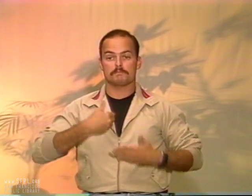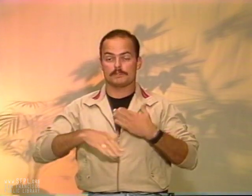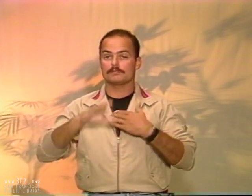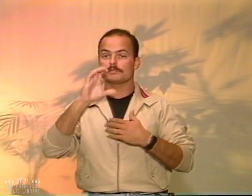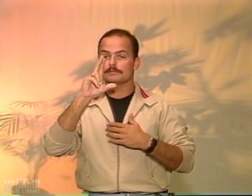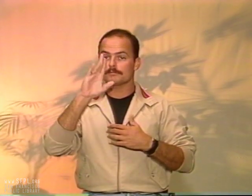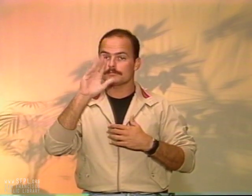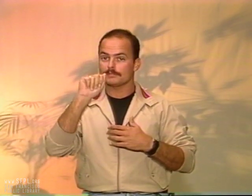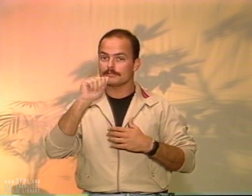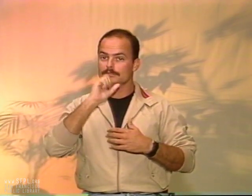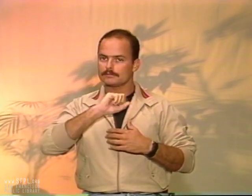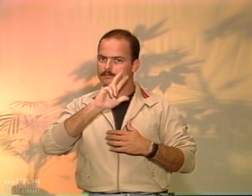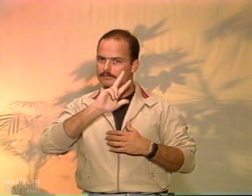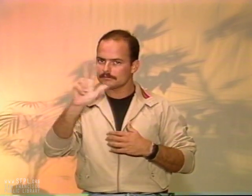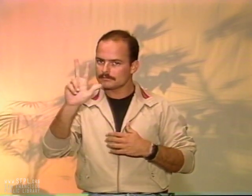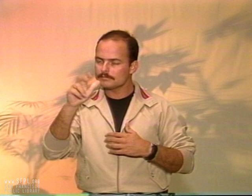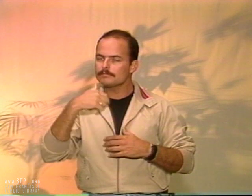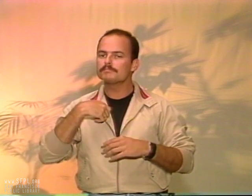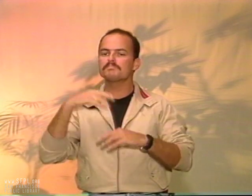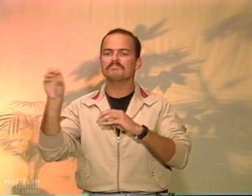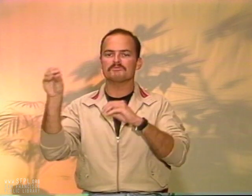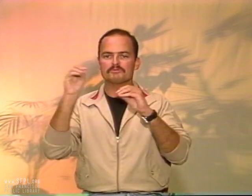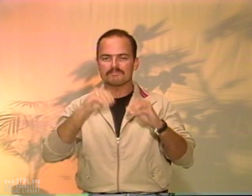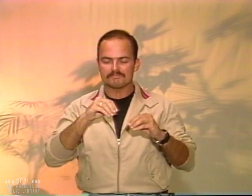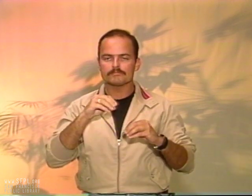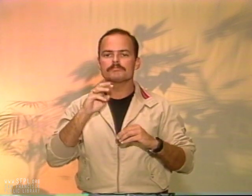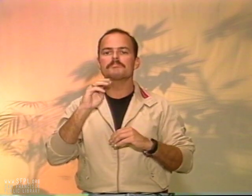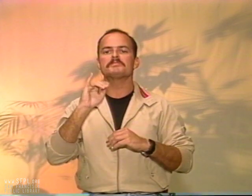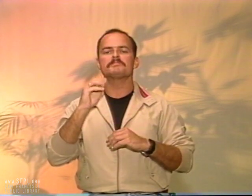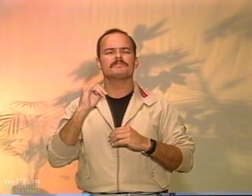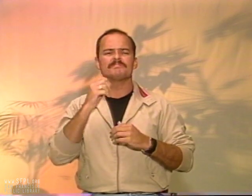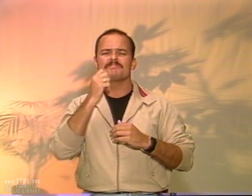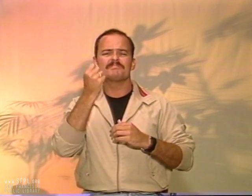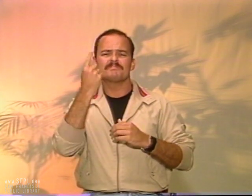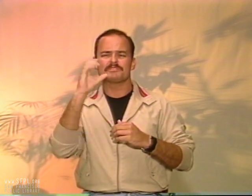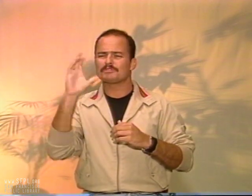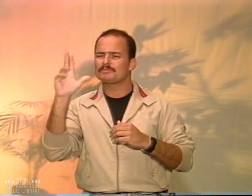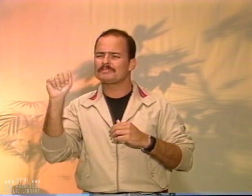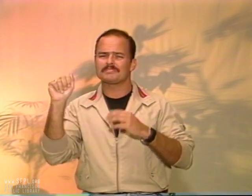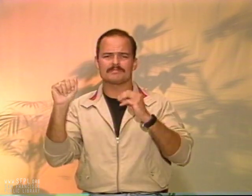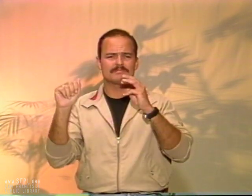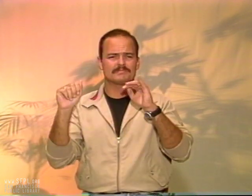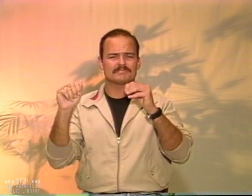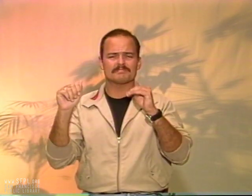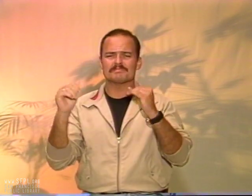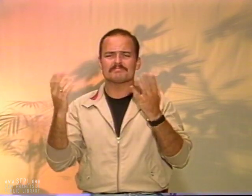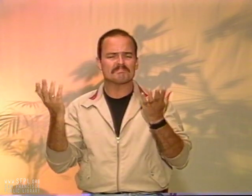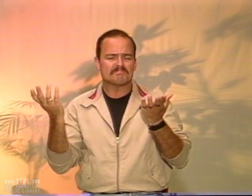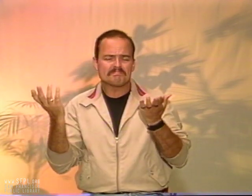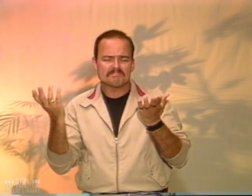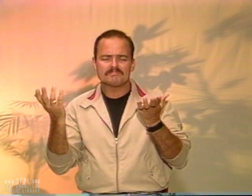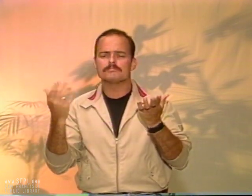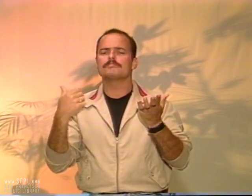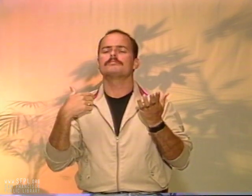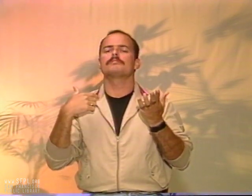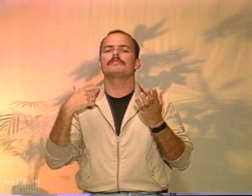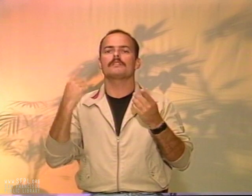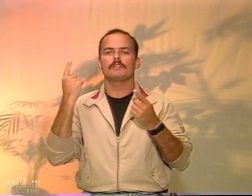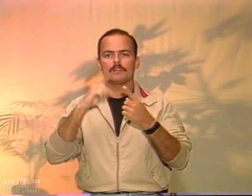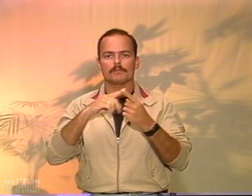I'm Cuban. We moved to Miami when I was 3 years old. My parents never explained the relationship between Cuba and America or why we